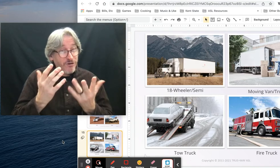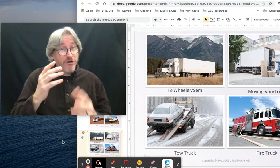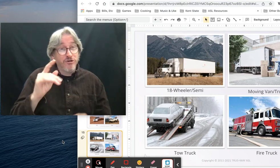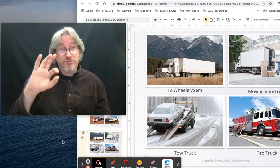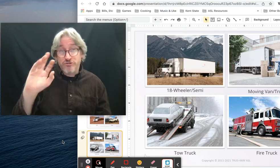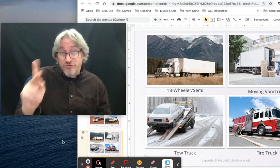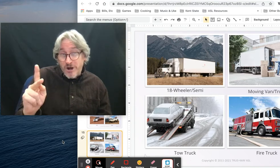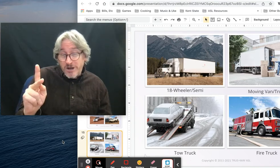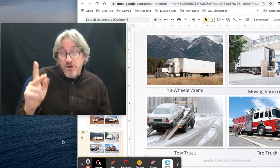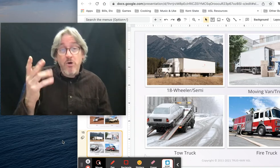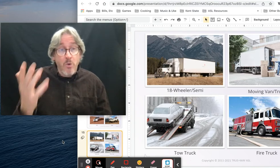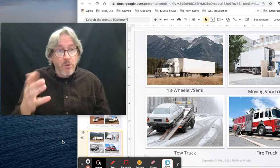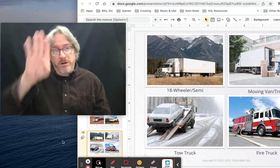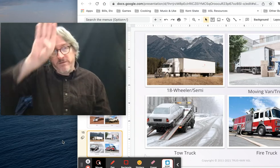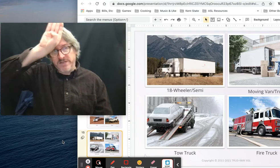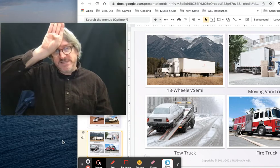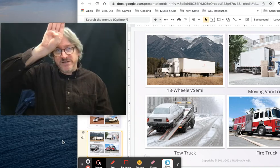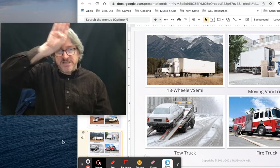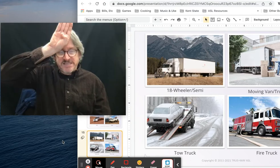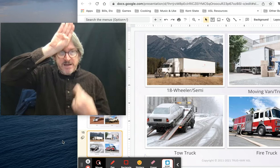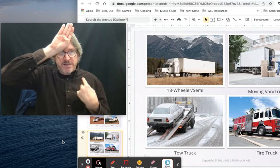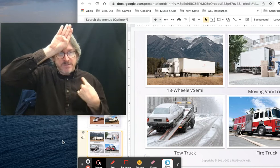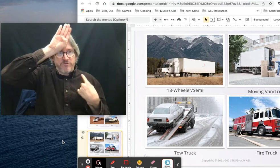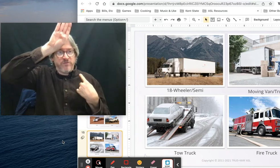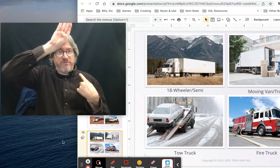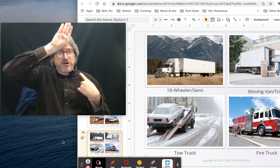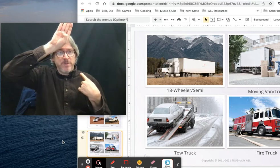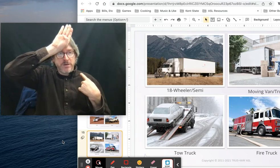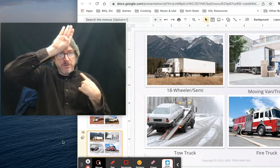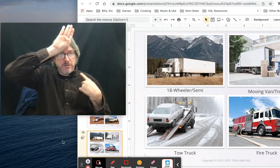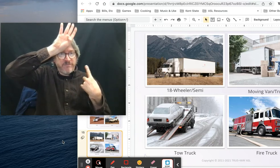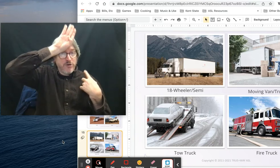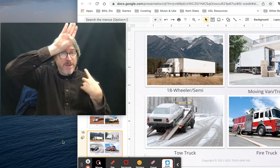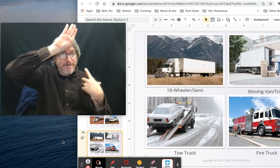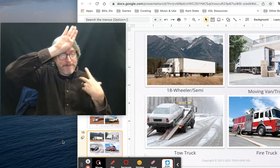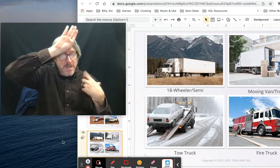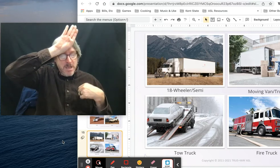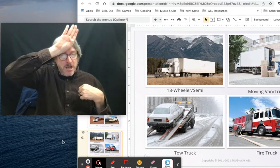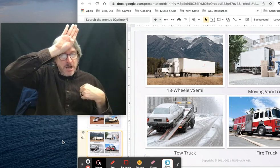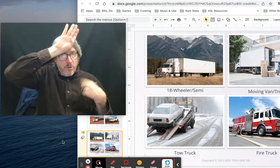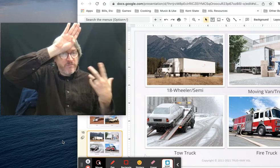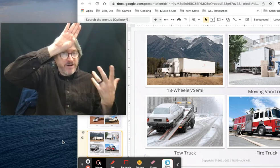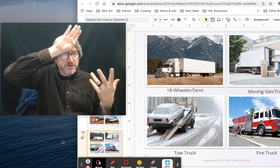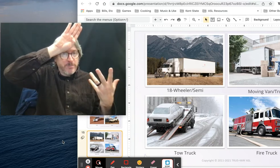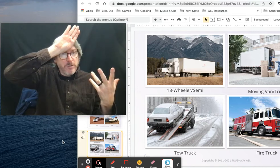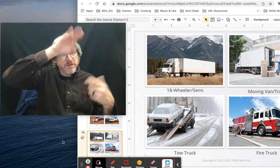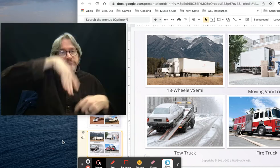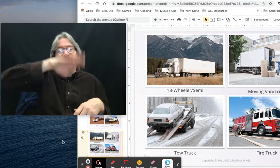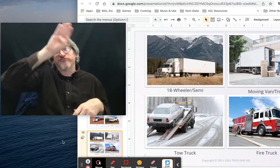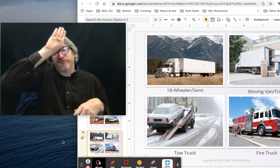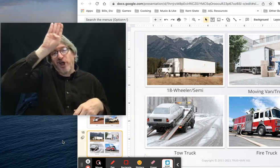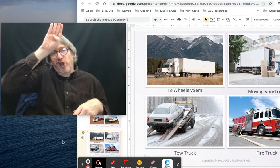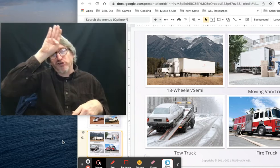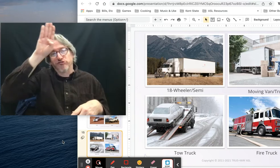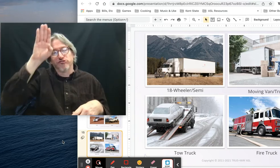Fire truck, or this is the symbol for fireman, or fire department.